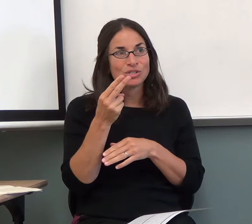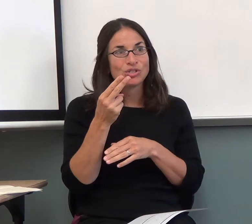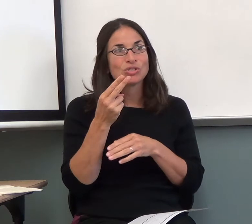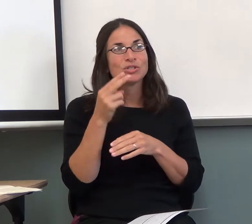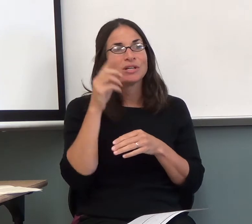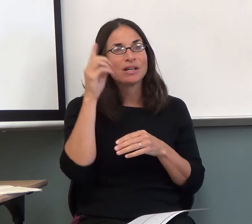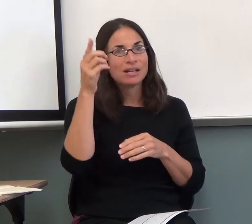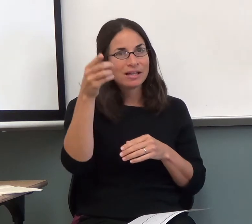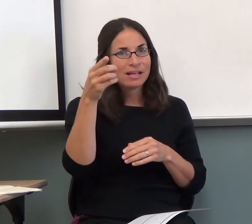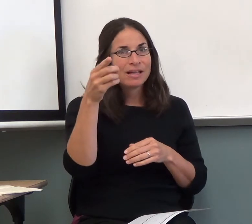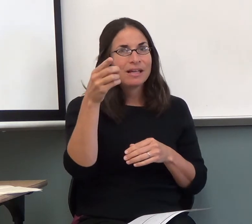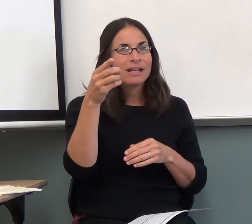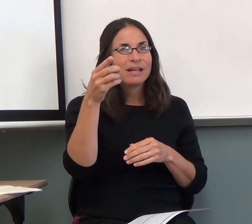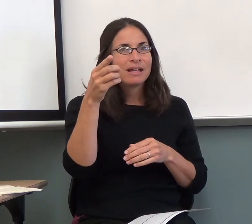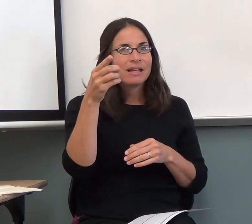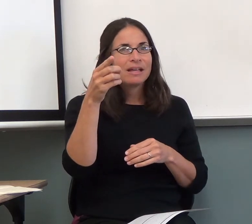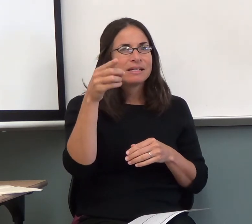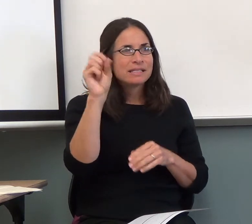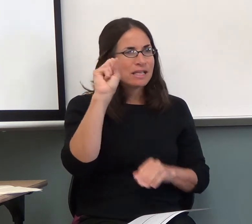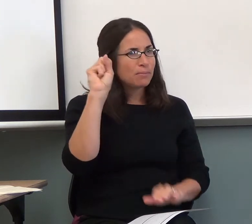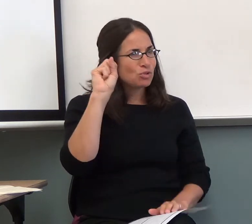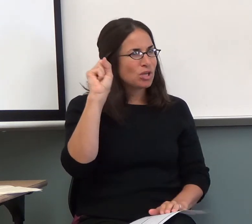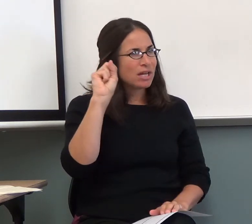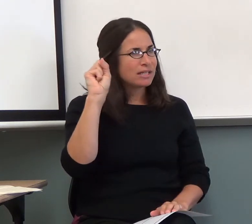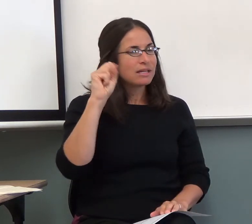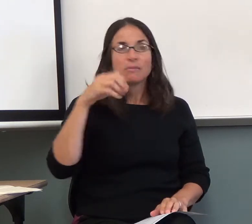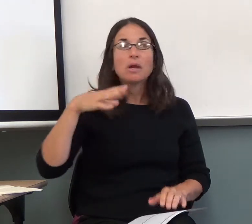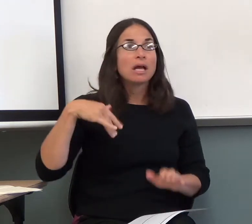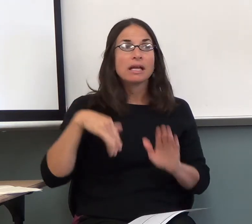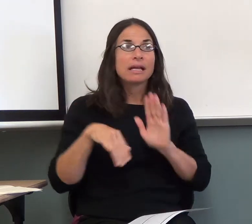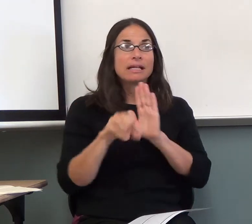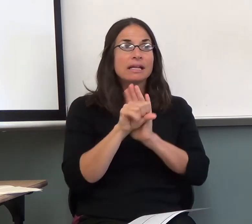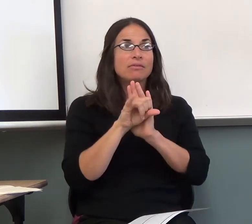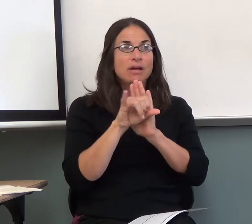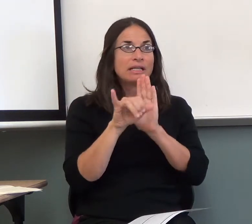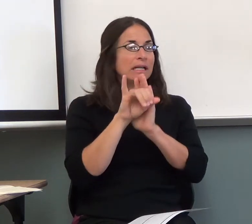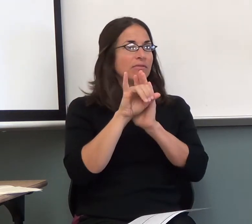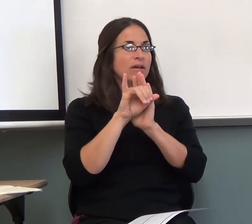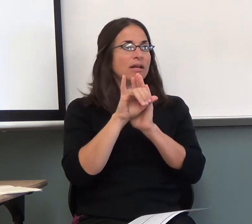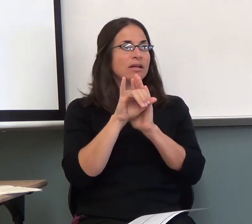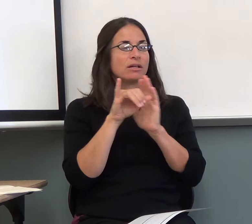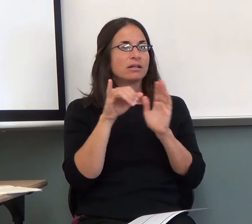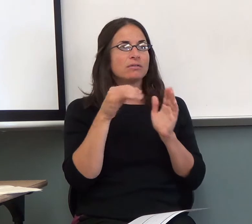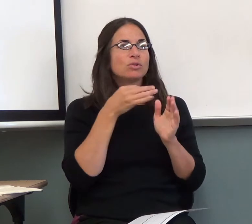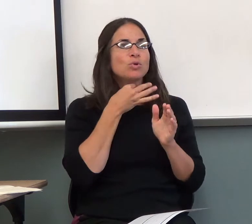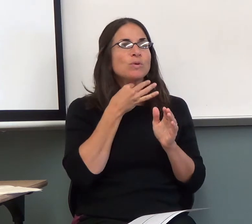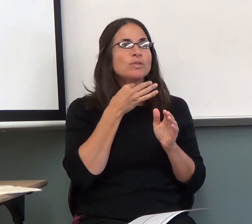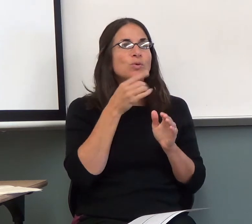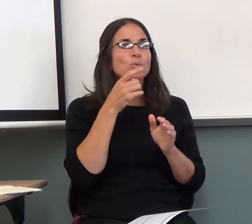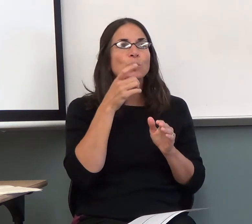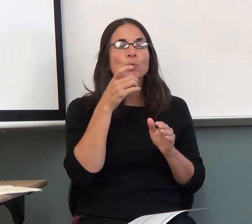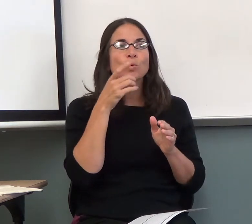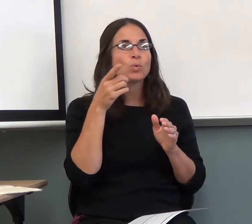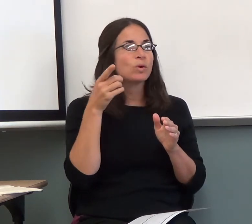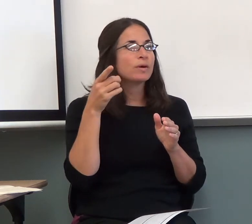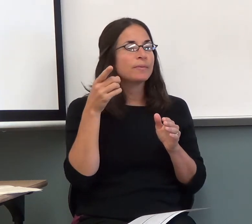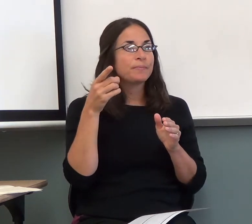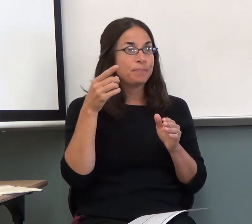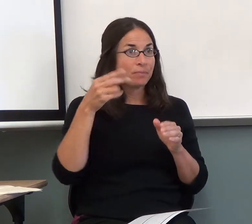So what's the subject? We hadn't gotten there in that I know, sentence just whoever's yet. doing it should say it. Okay, so high plateaus. Yeah, So is that the subject?